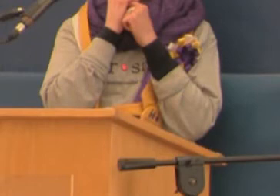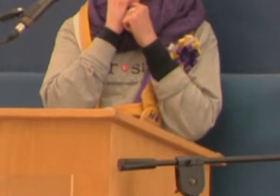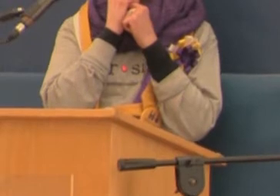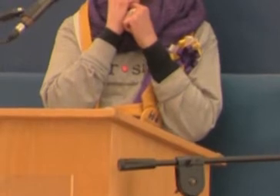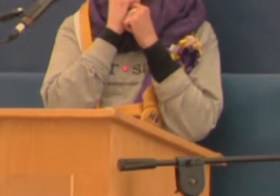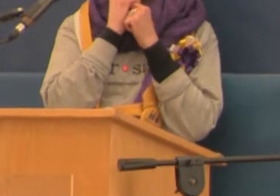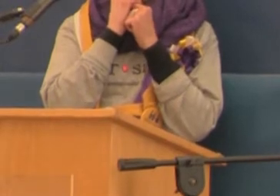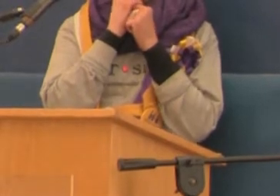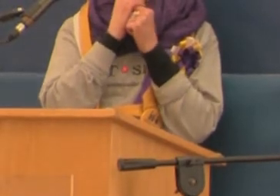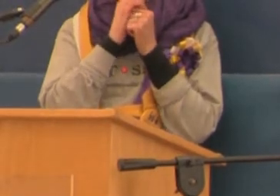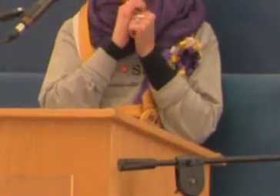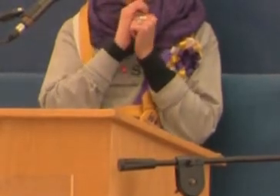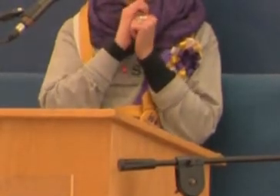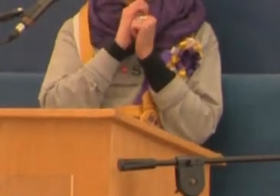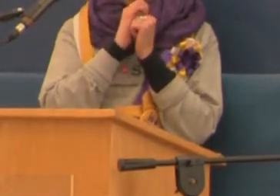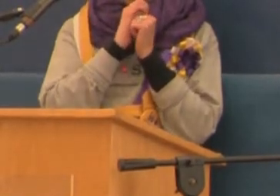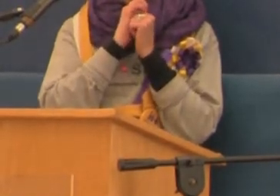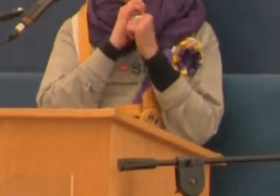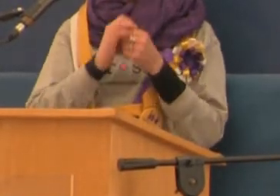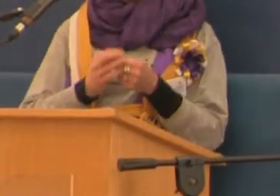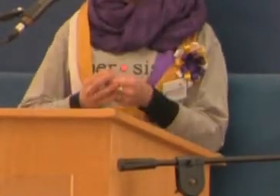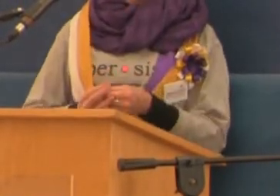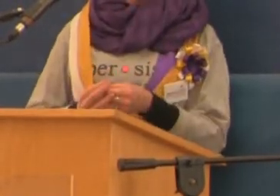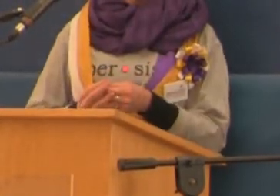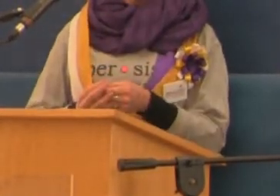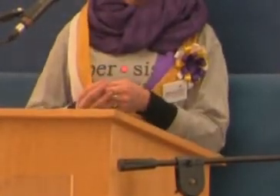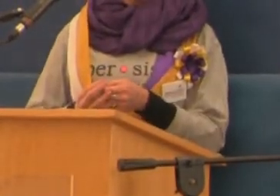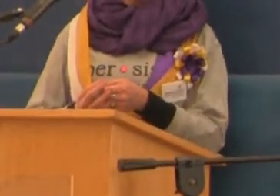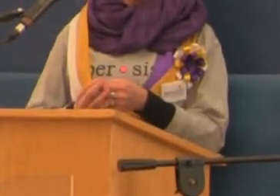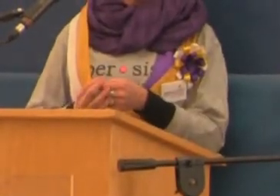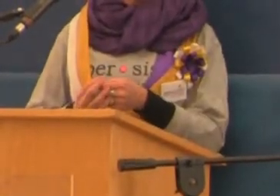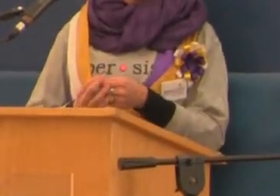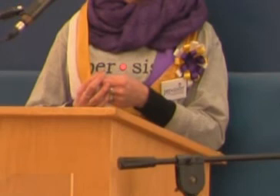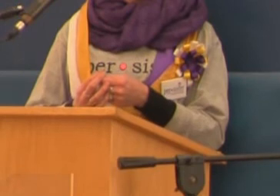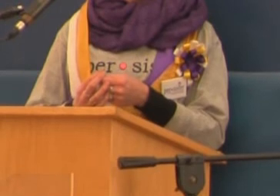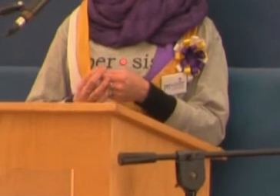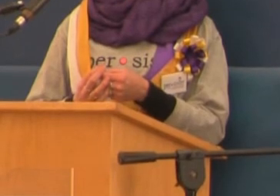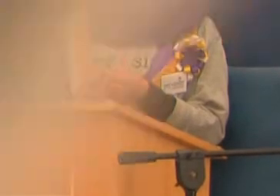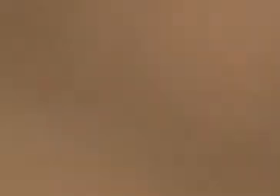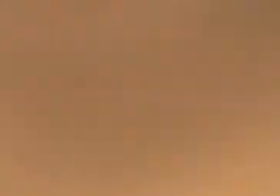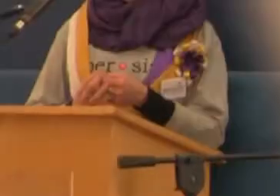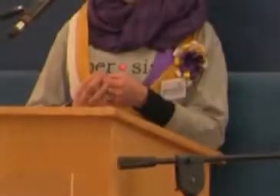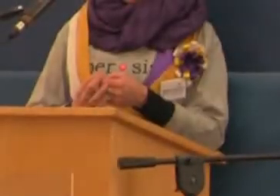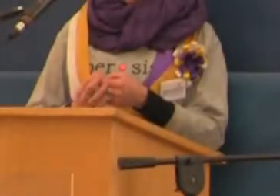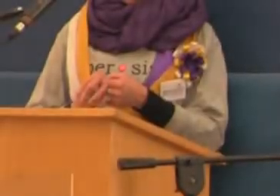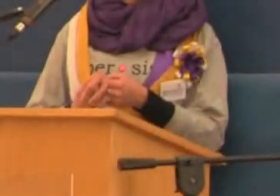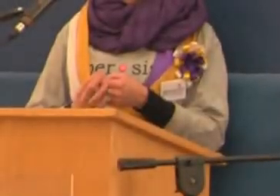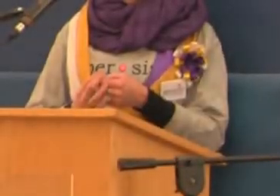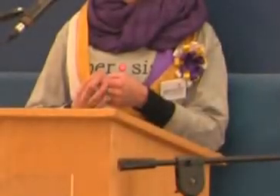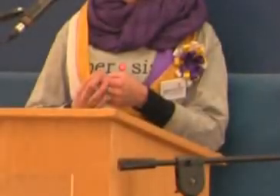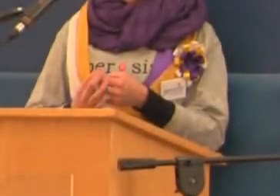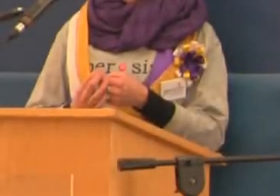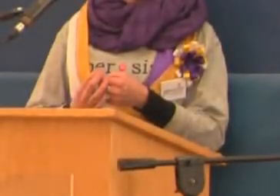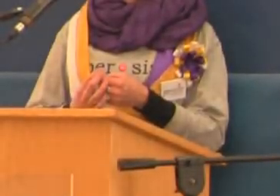started her own business next door to our house, it gave me the ability to stop working elsewhere and contribute to our family business, which was built with my niece in mind.